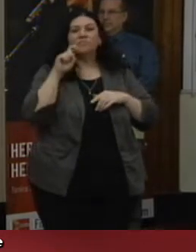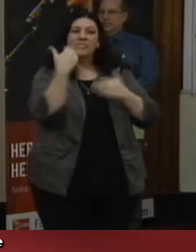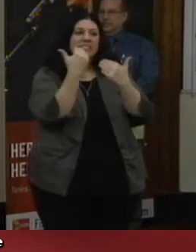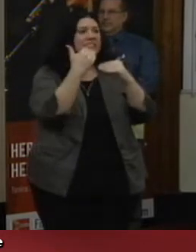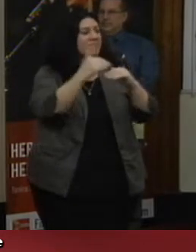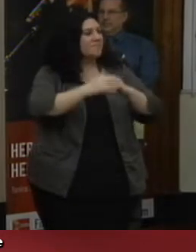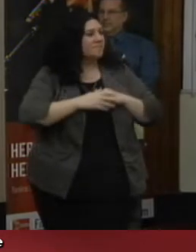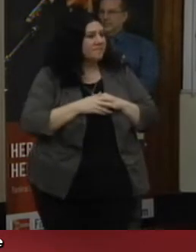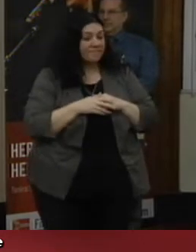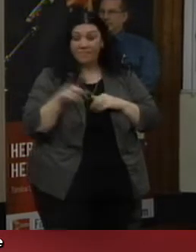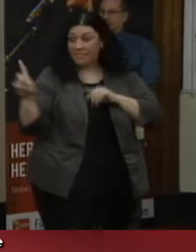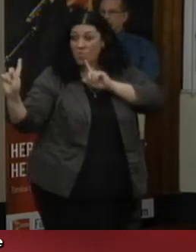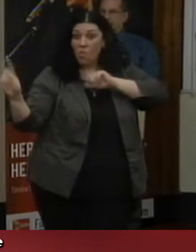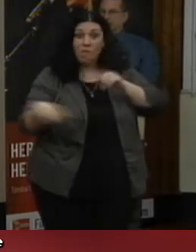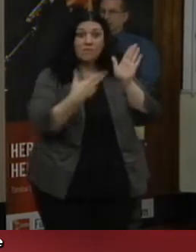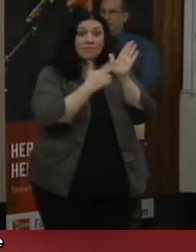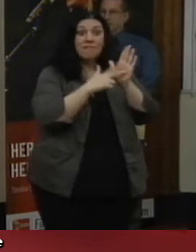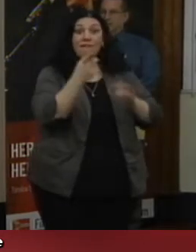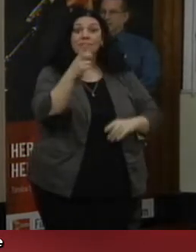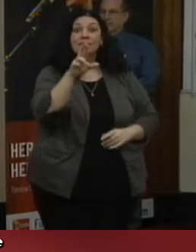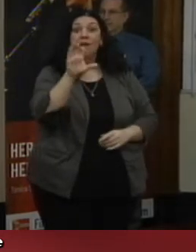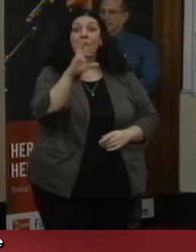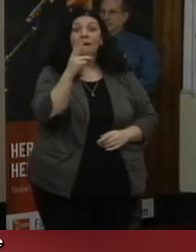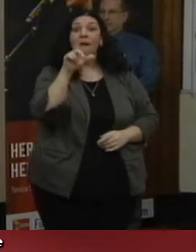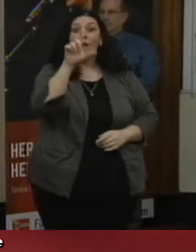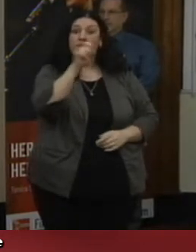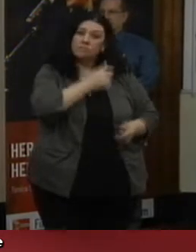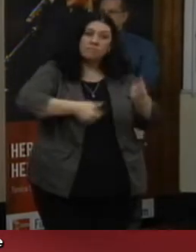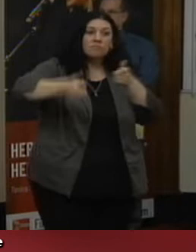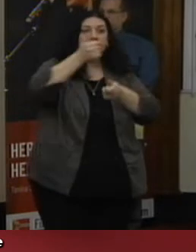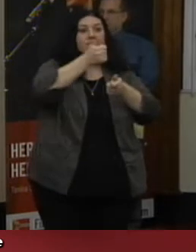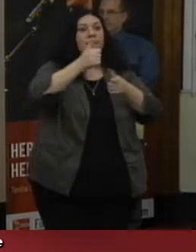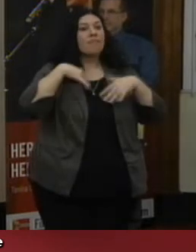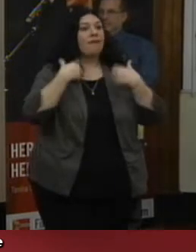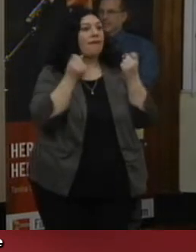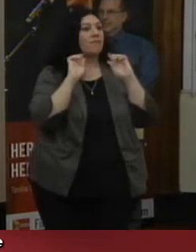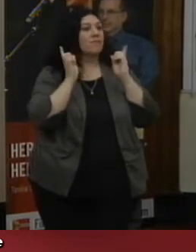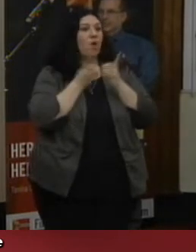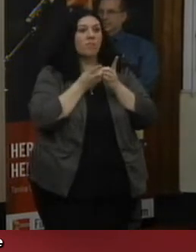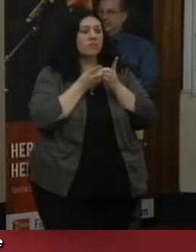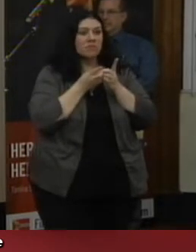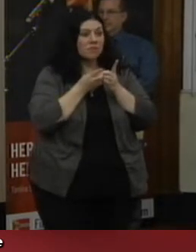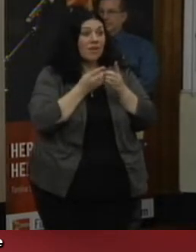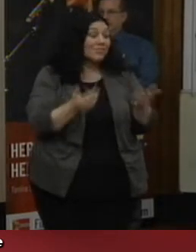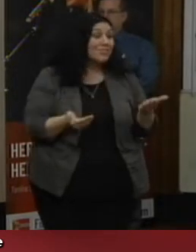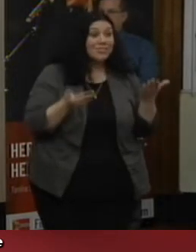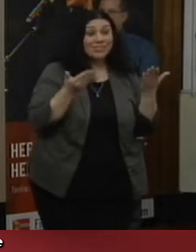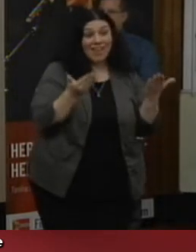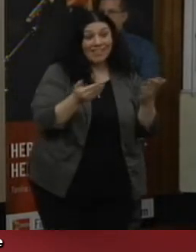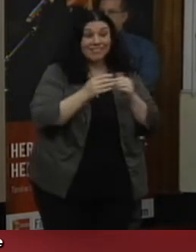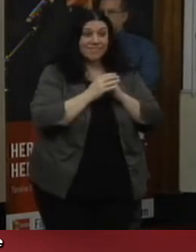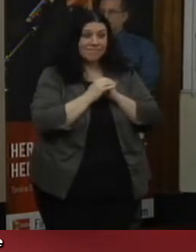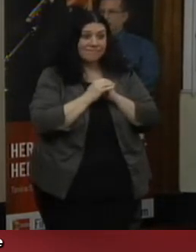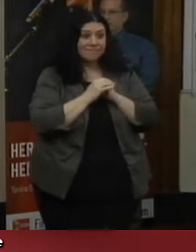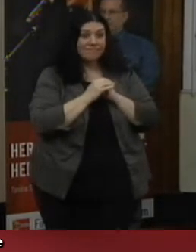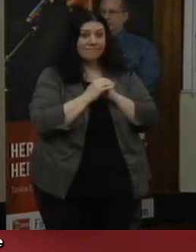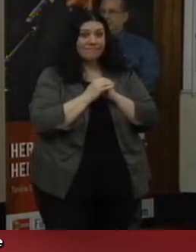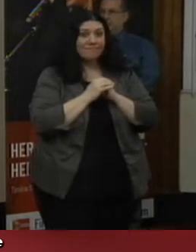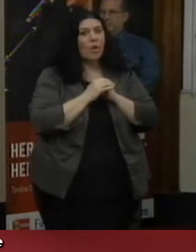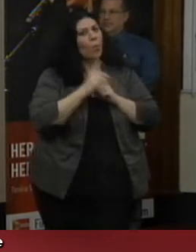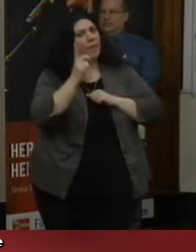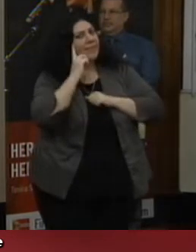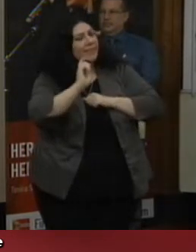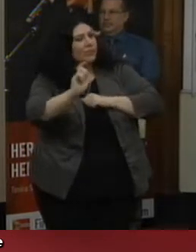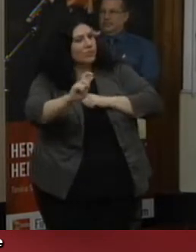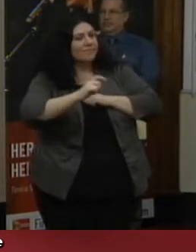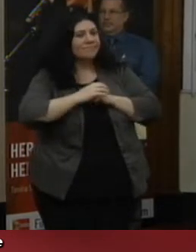This order, signed by Dr. Eccles, head of our health department, is not a suggestion, it's not a